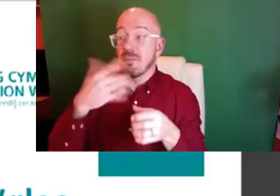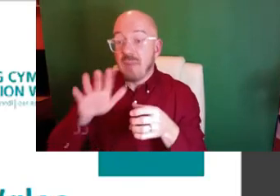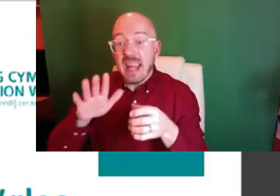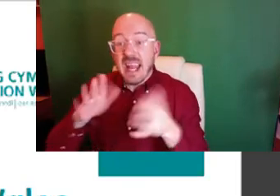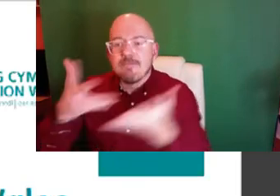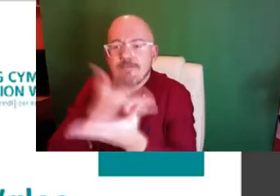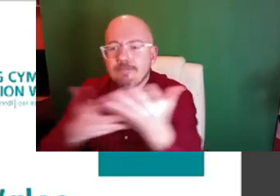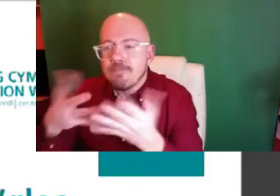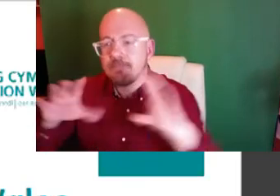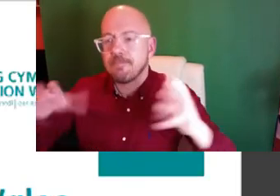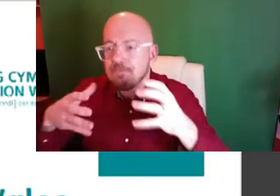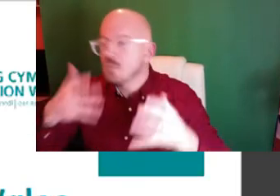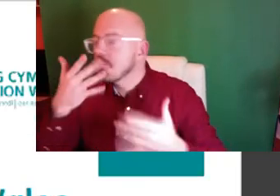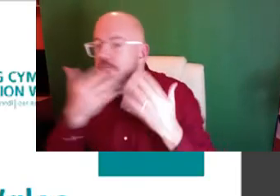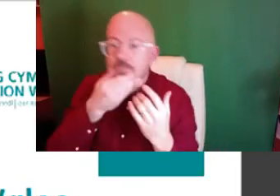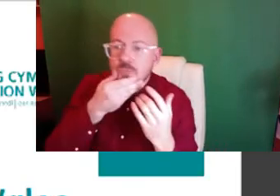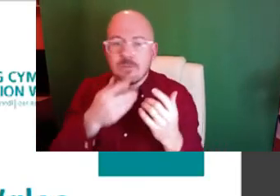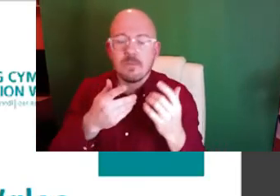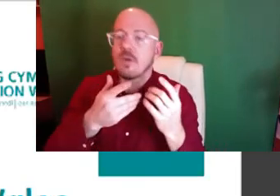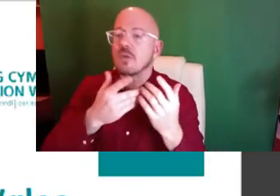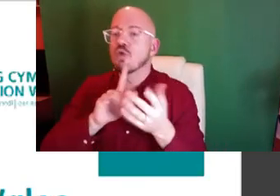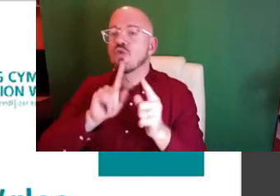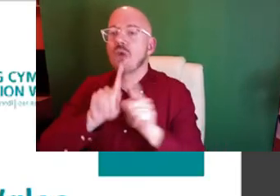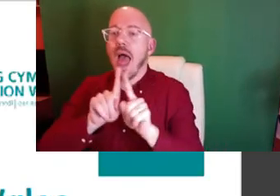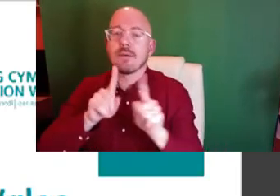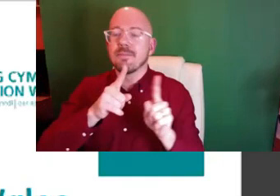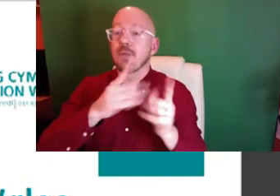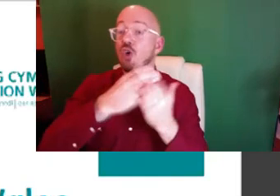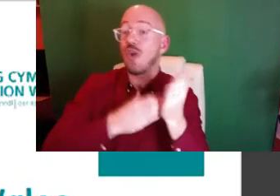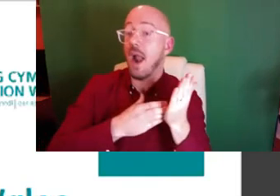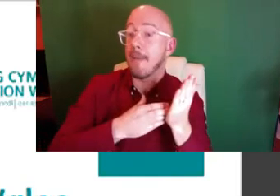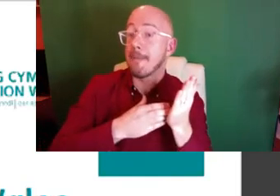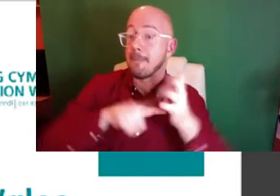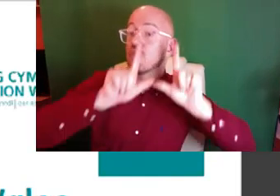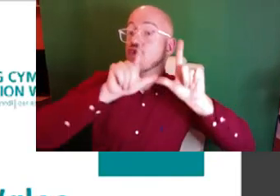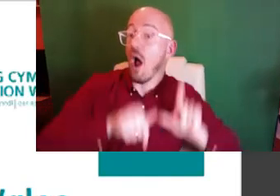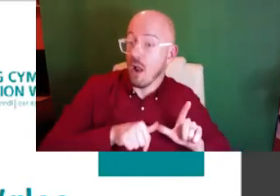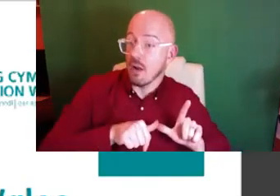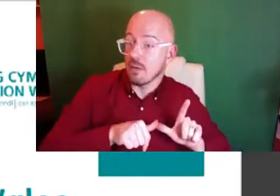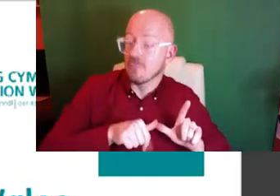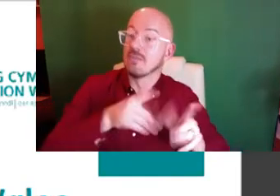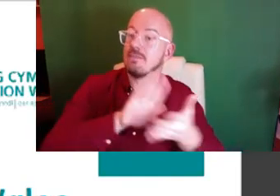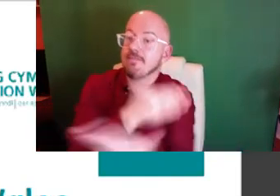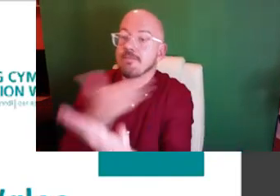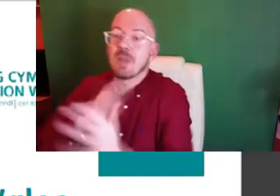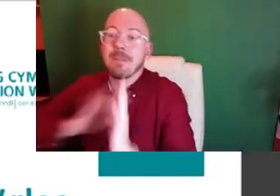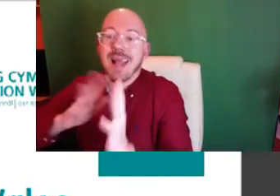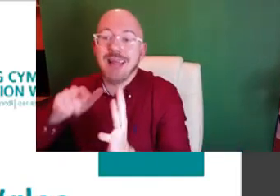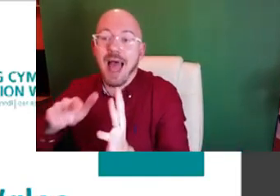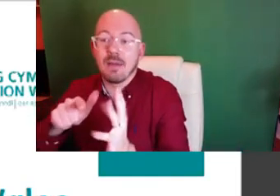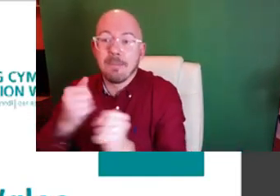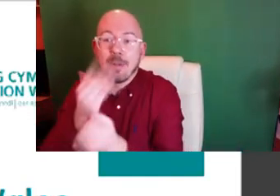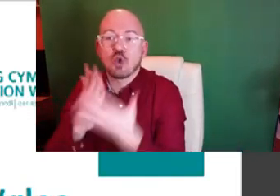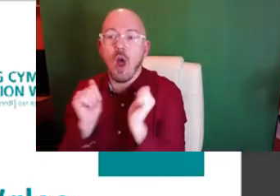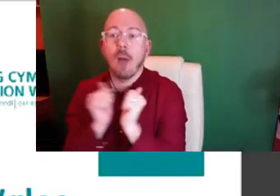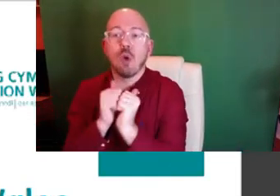The Welsh Government have set up a BSL glossary group to hold various focus